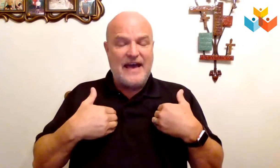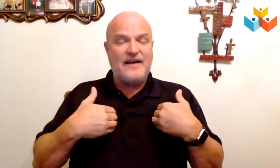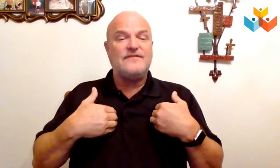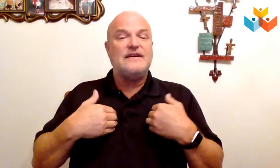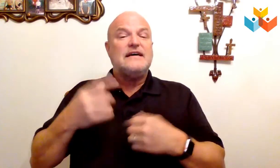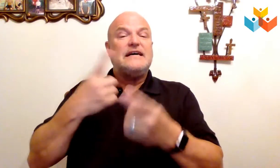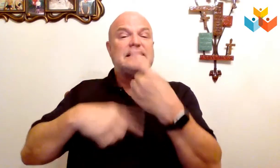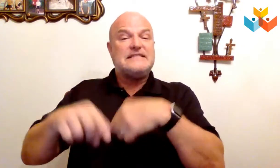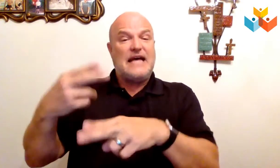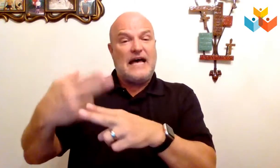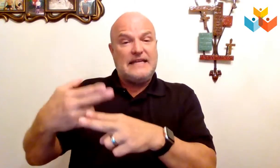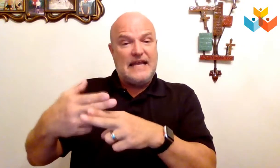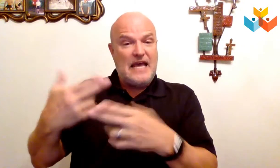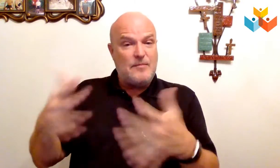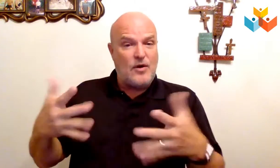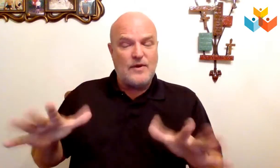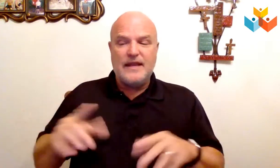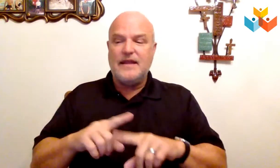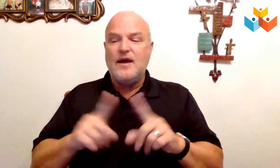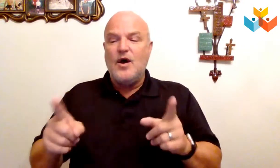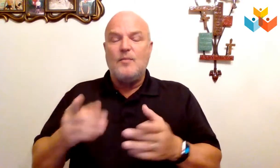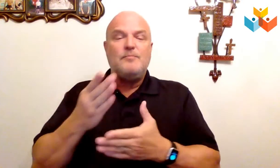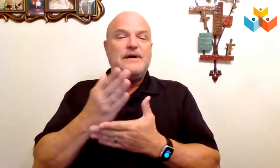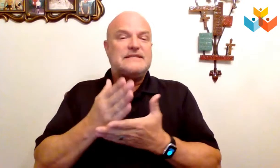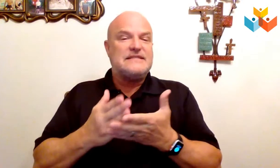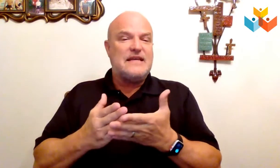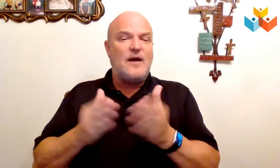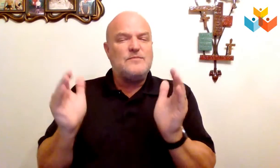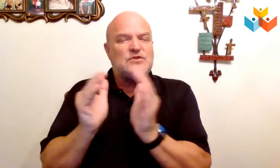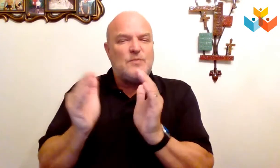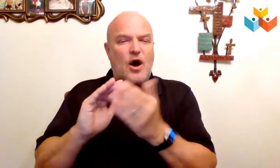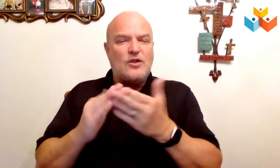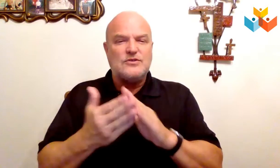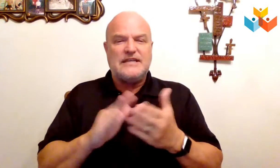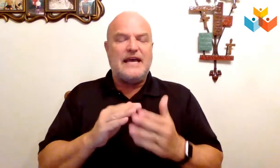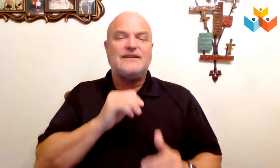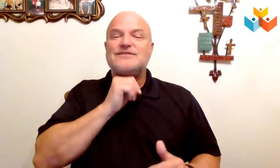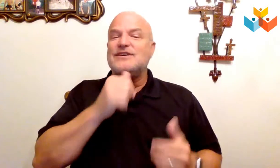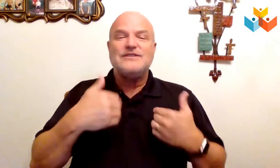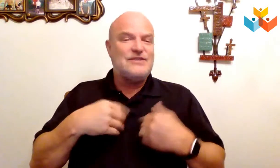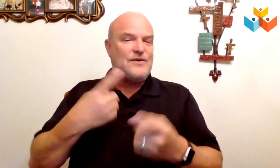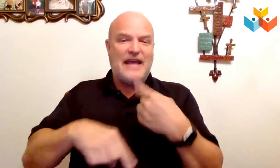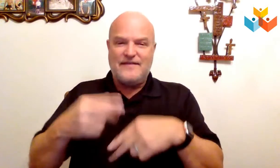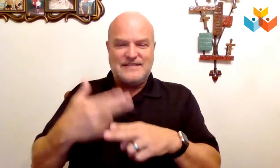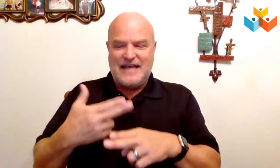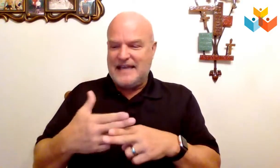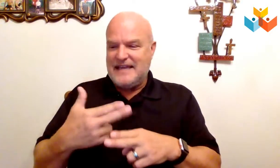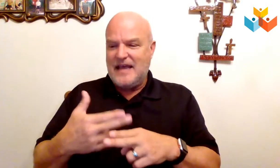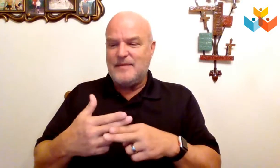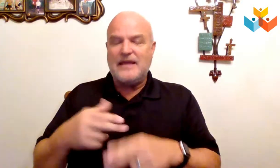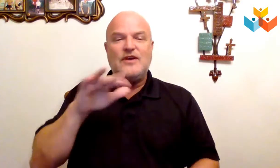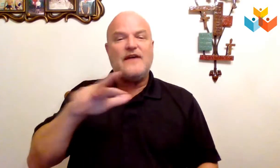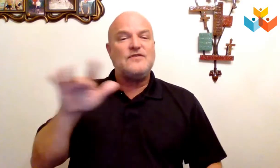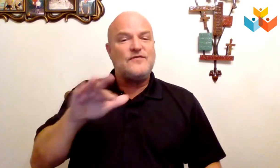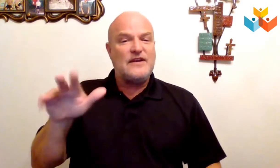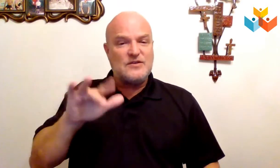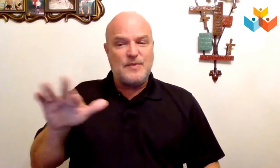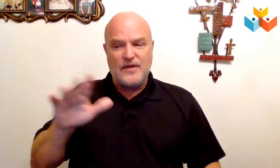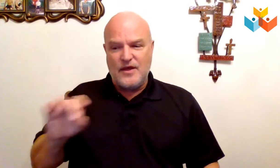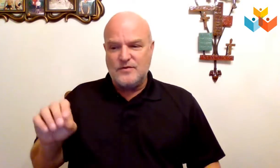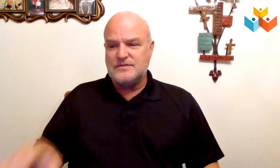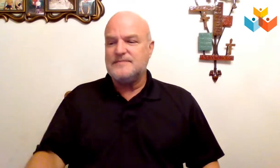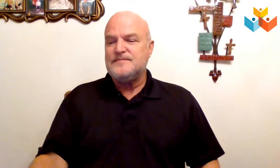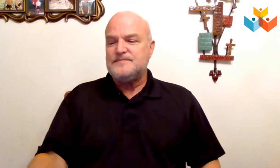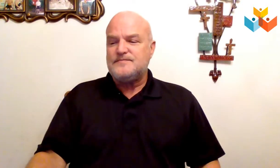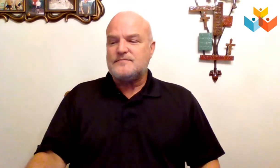bigger towns have a sign name already, but some smaller towns don't have a sign name,